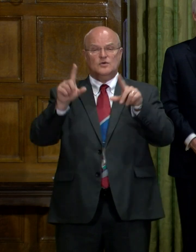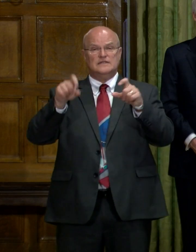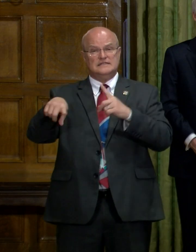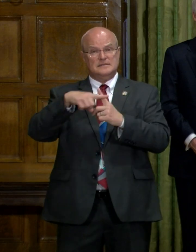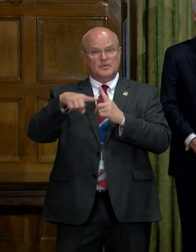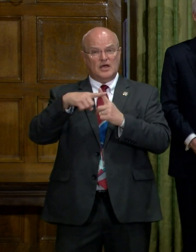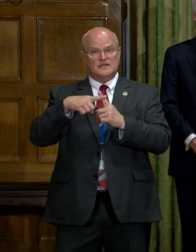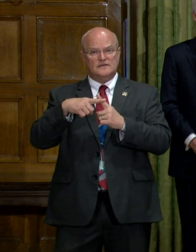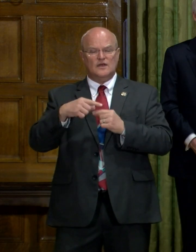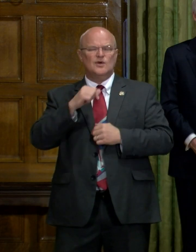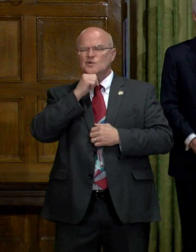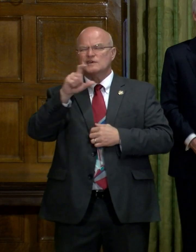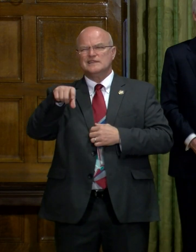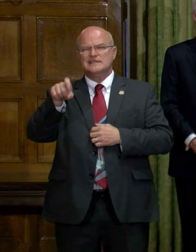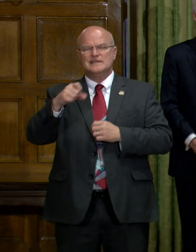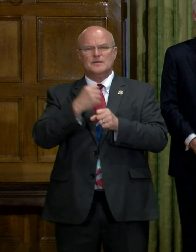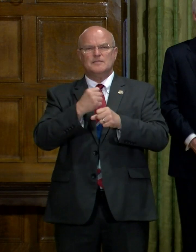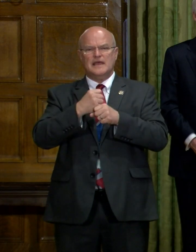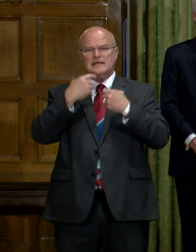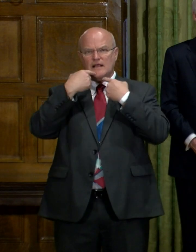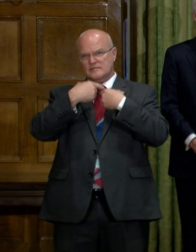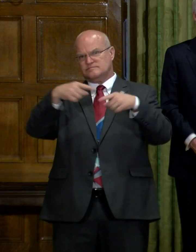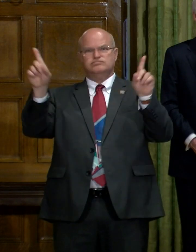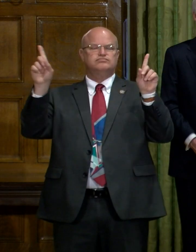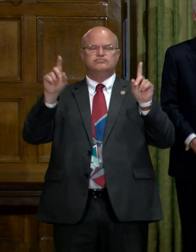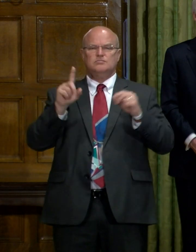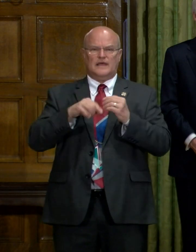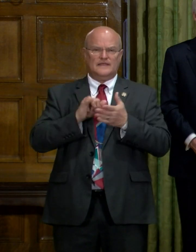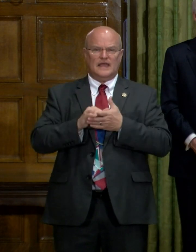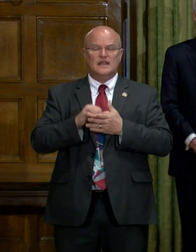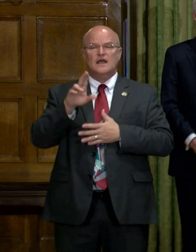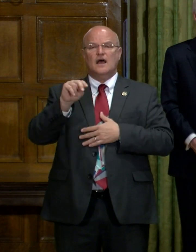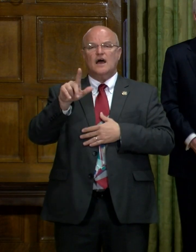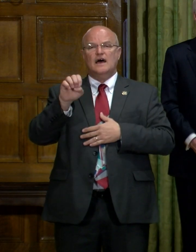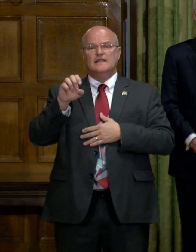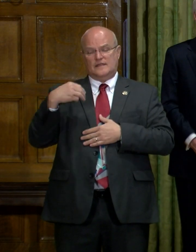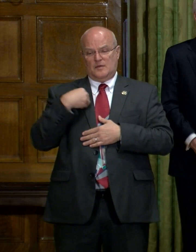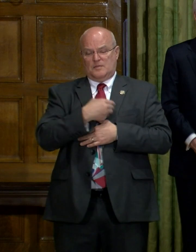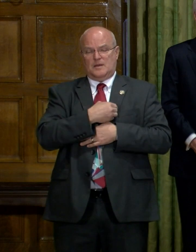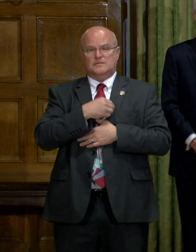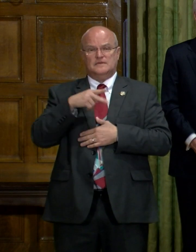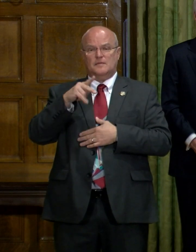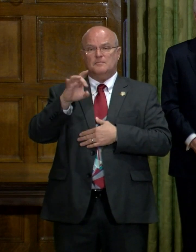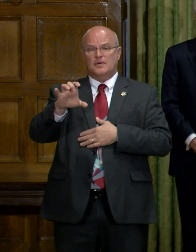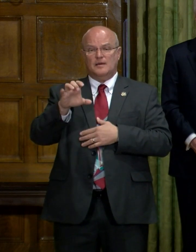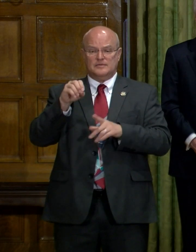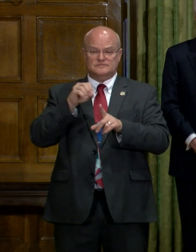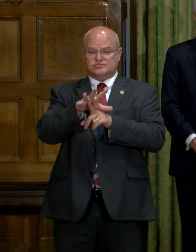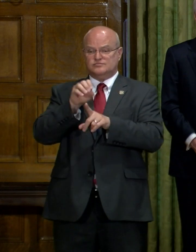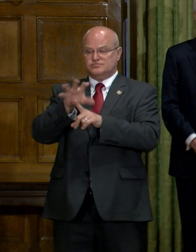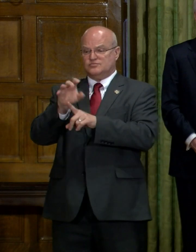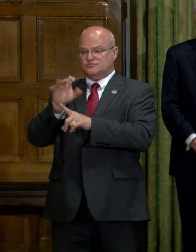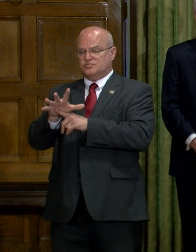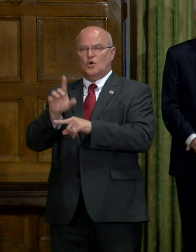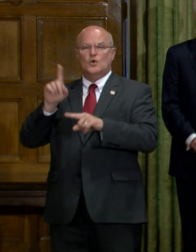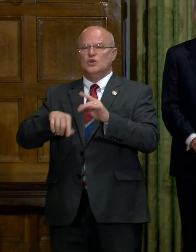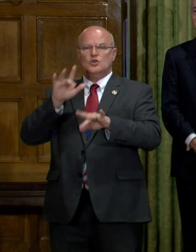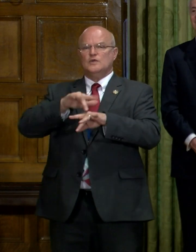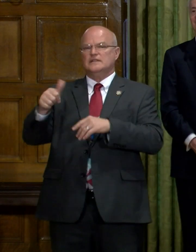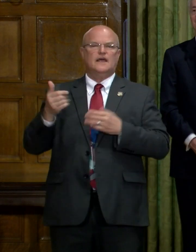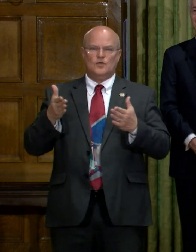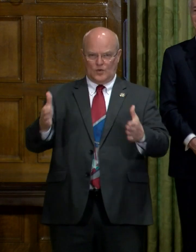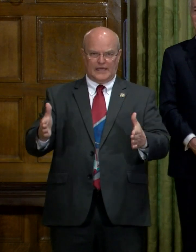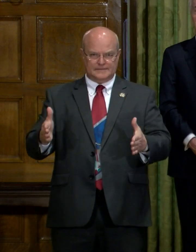tested positive, we wouldn't necessarily make a public notification on that unless there were members of the public who were exposed who we couldn't reach in another